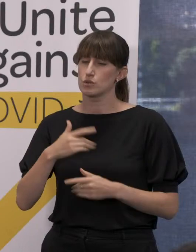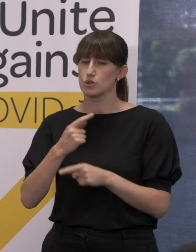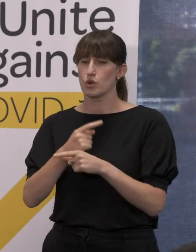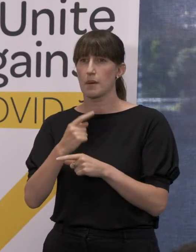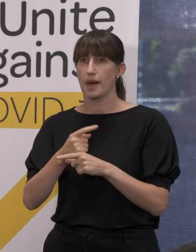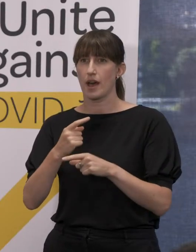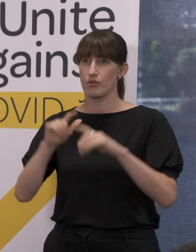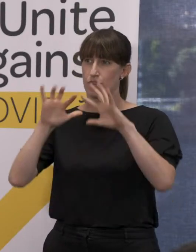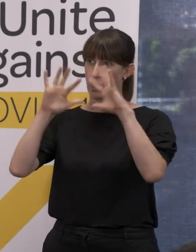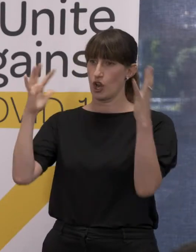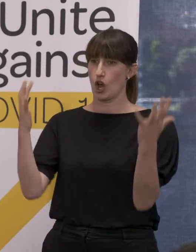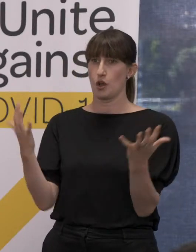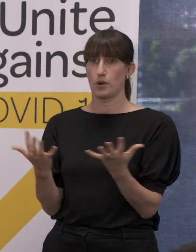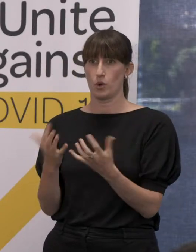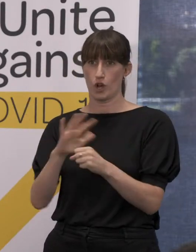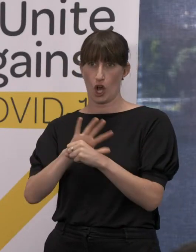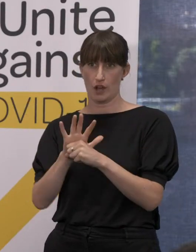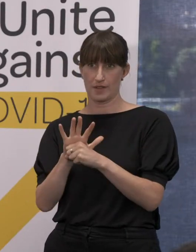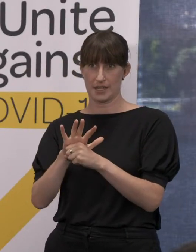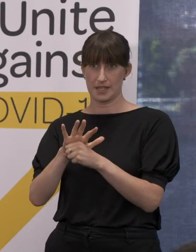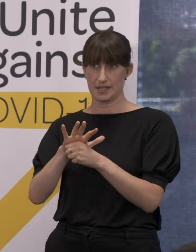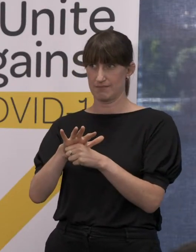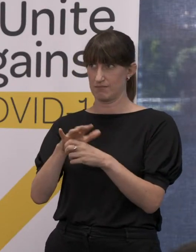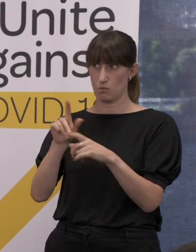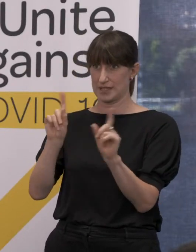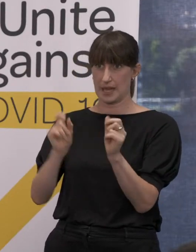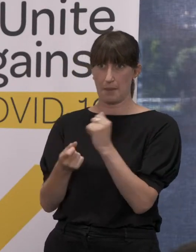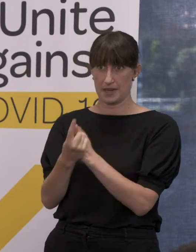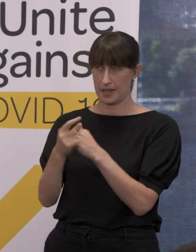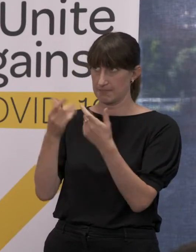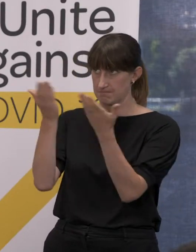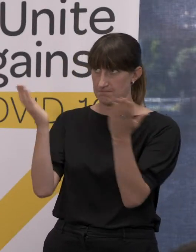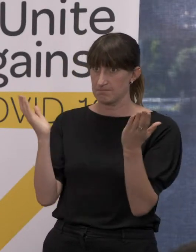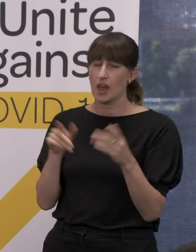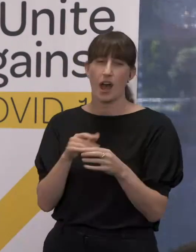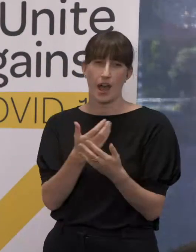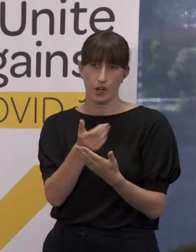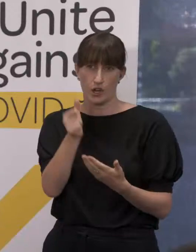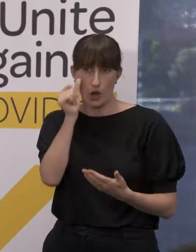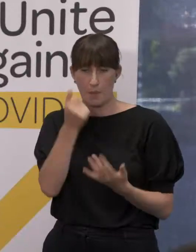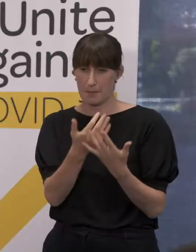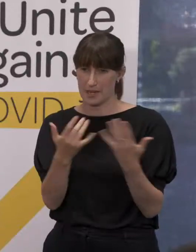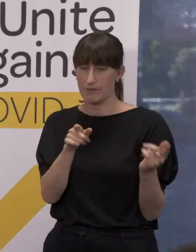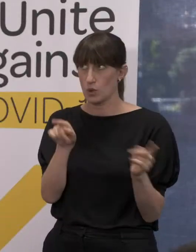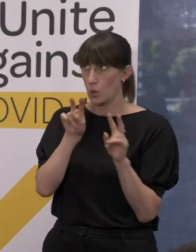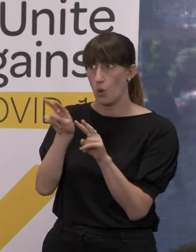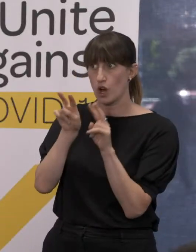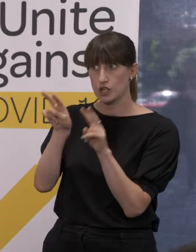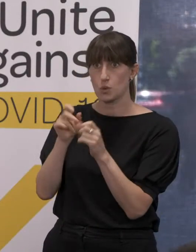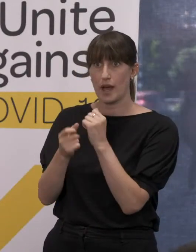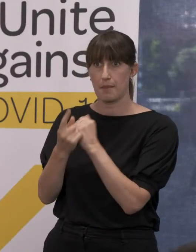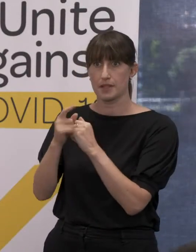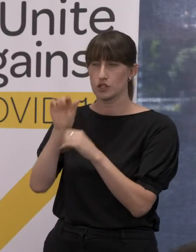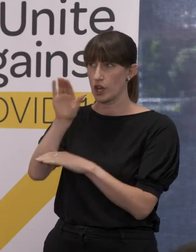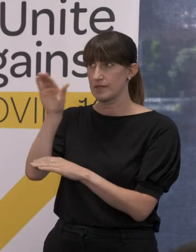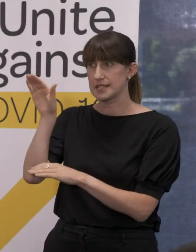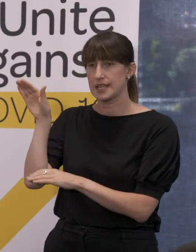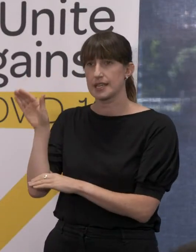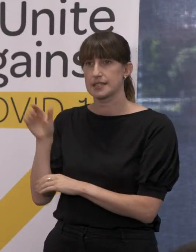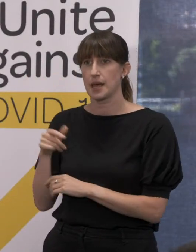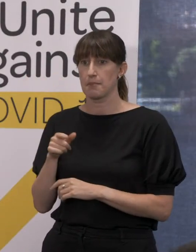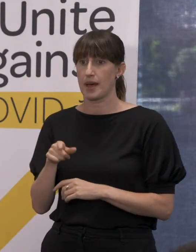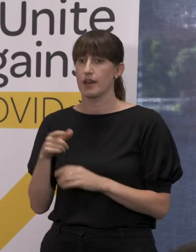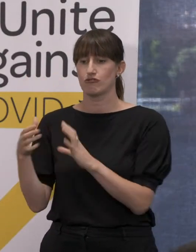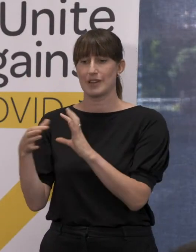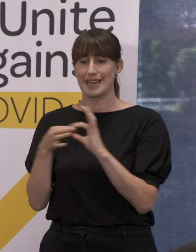and many of you will be keeping an eye on this, but it's important for our high number of cases that we've identified in managed isolation